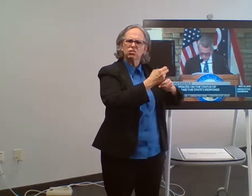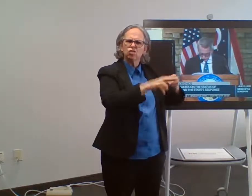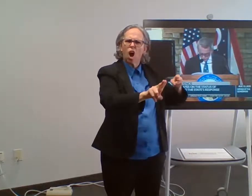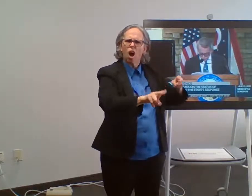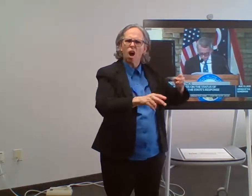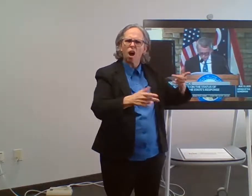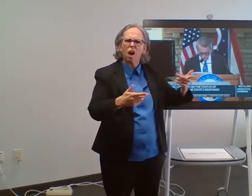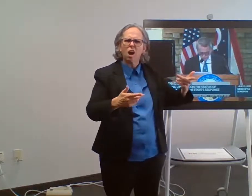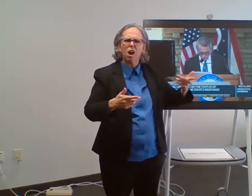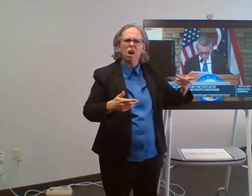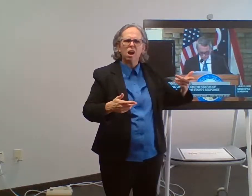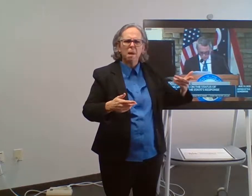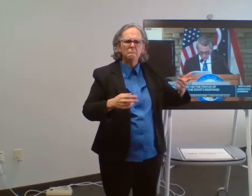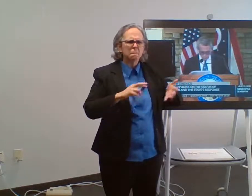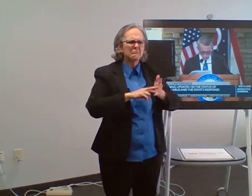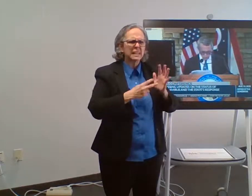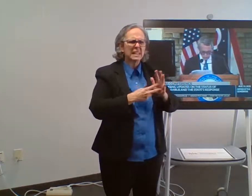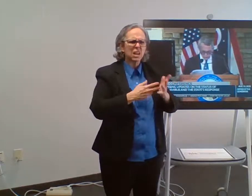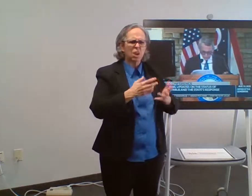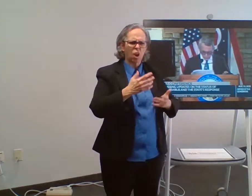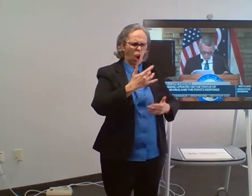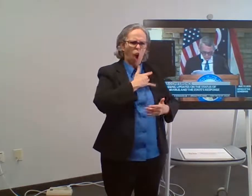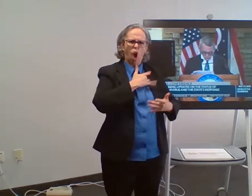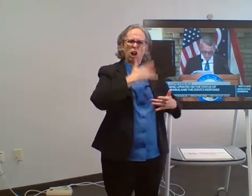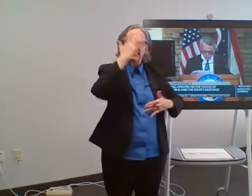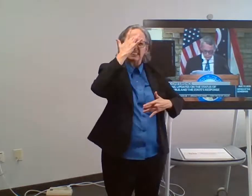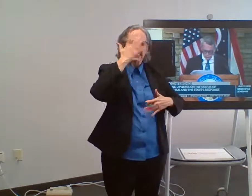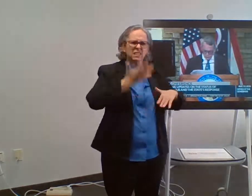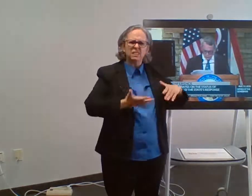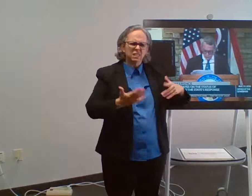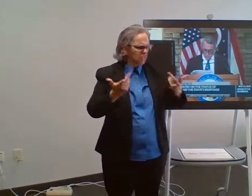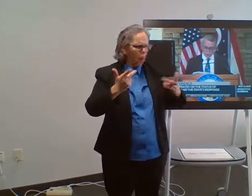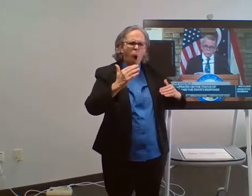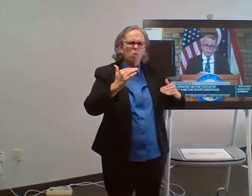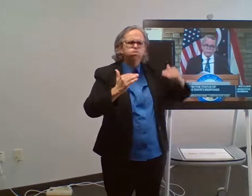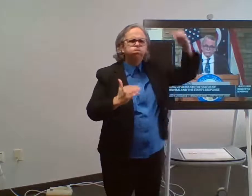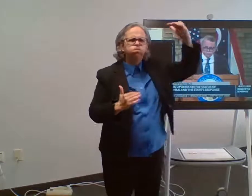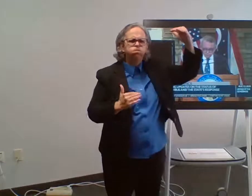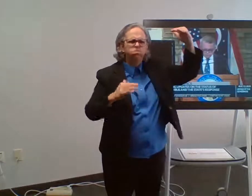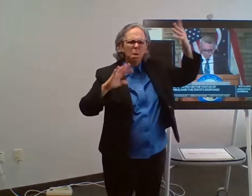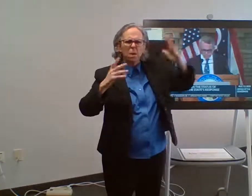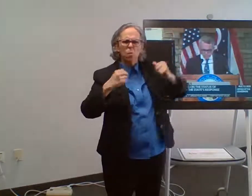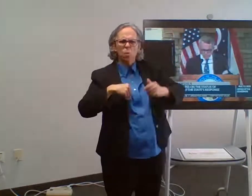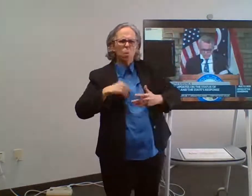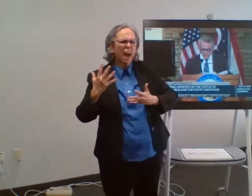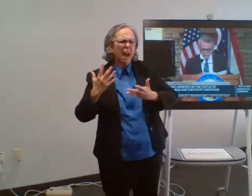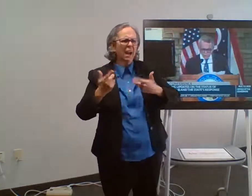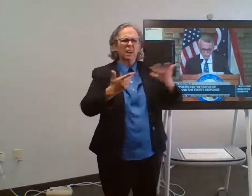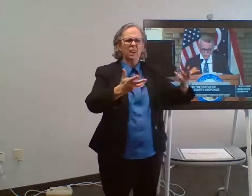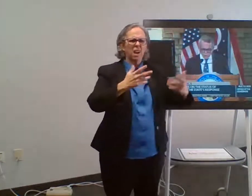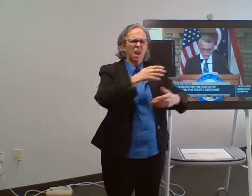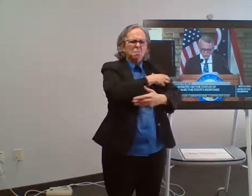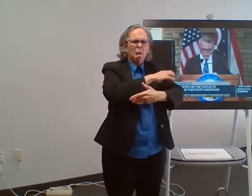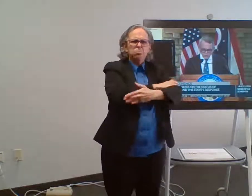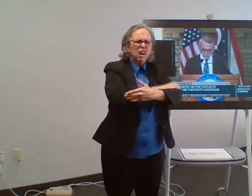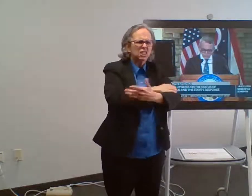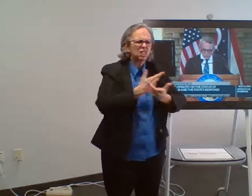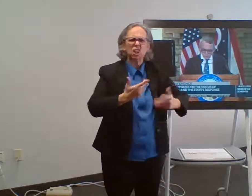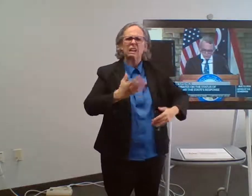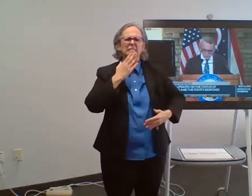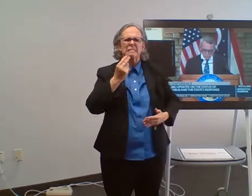of heart disease, higher rates of hypertension and diabetes. It's wrong